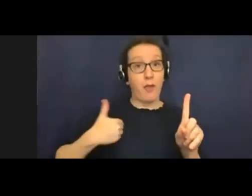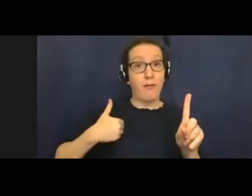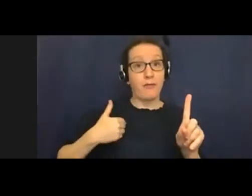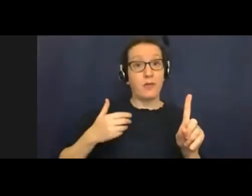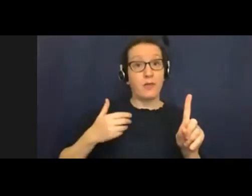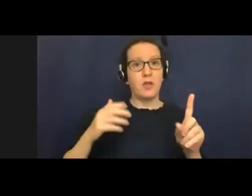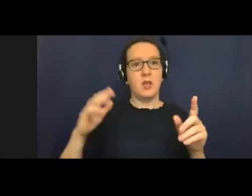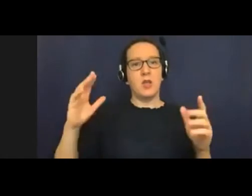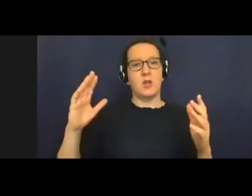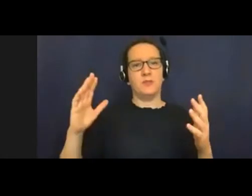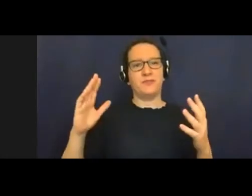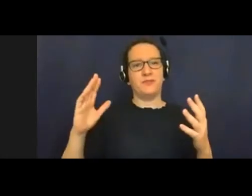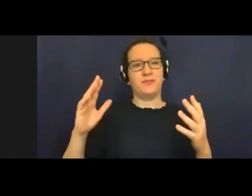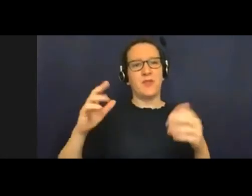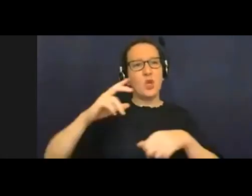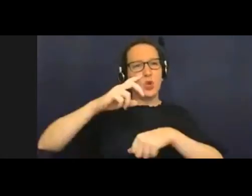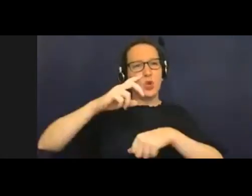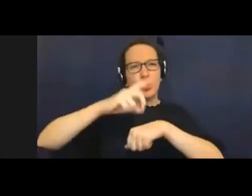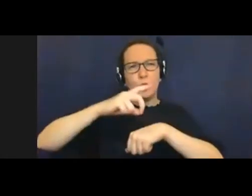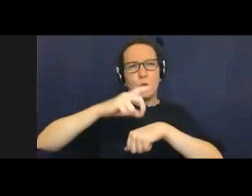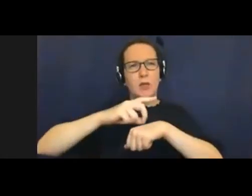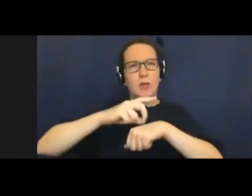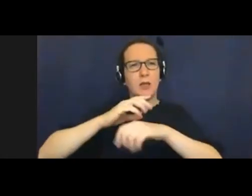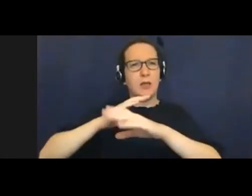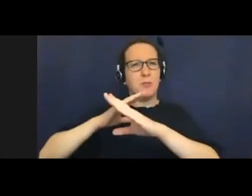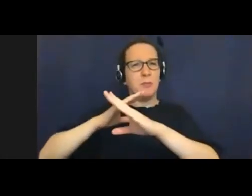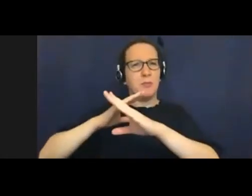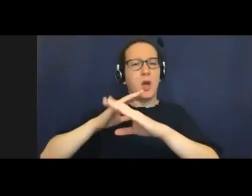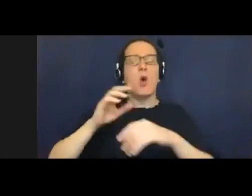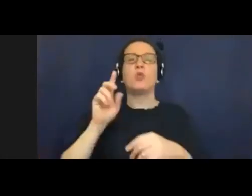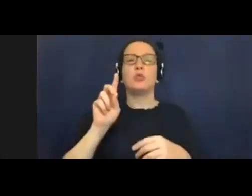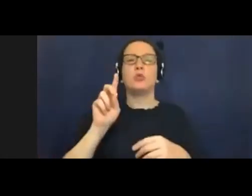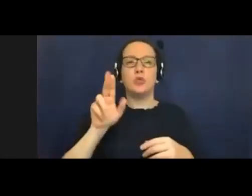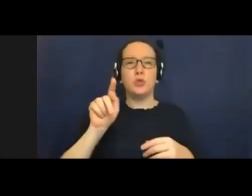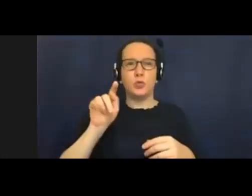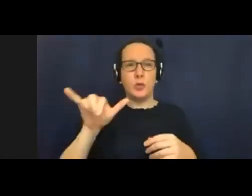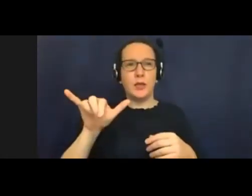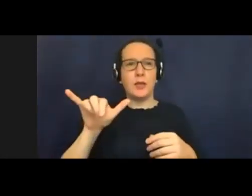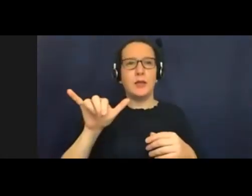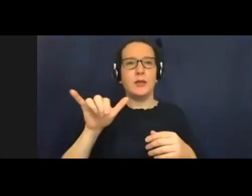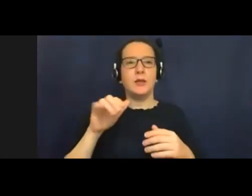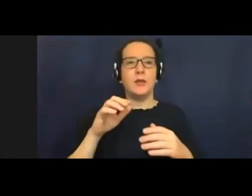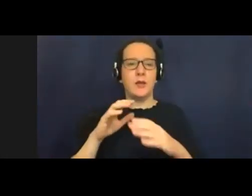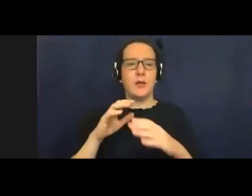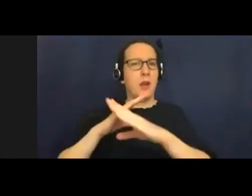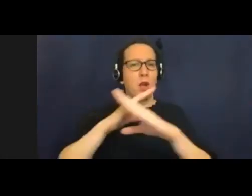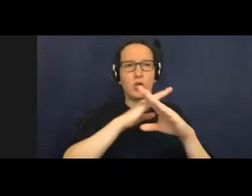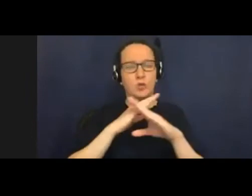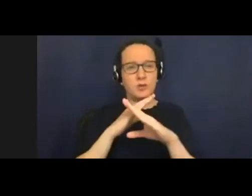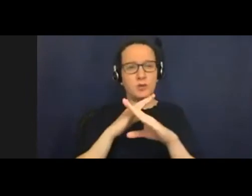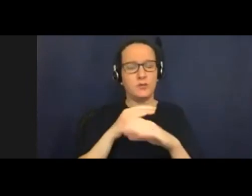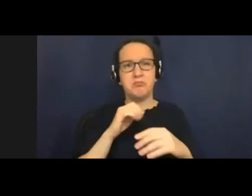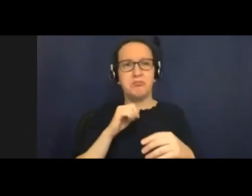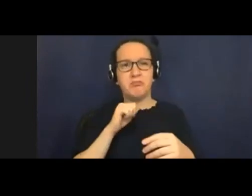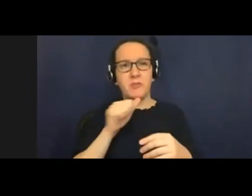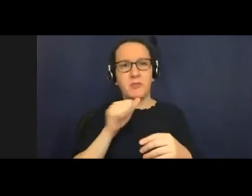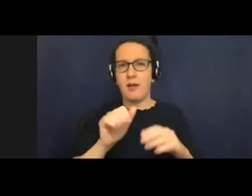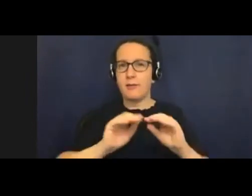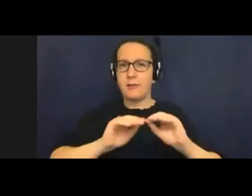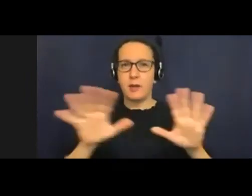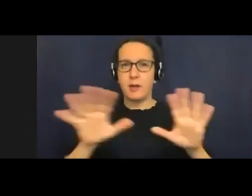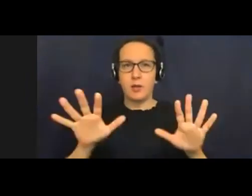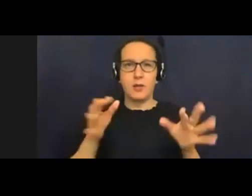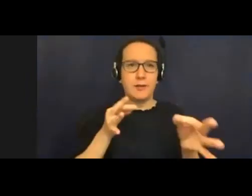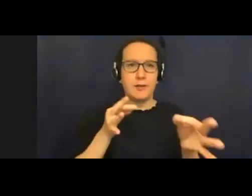of duty barriers is not clearly defined in the code. But at the same